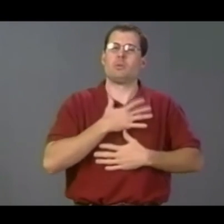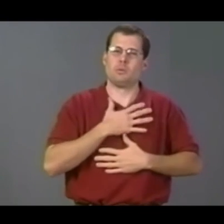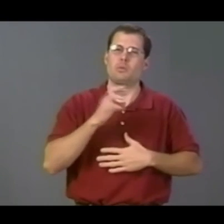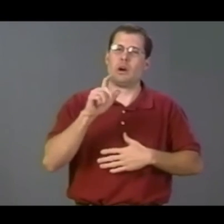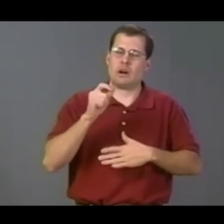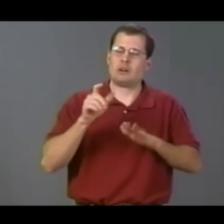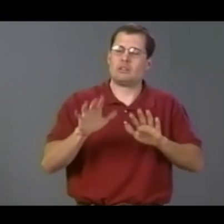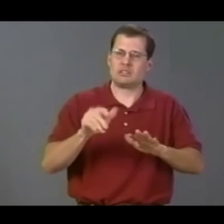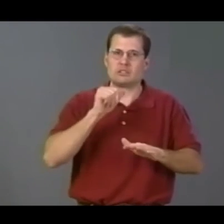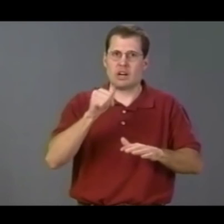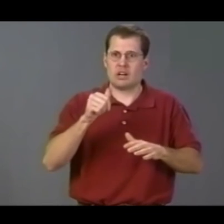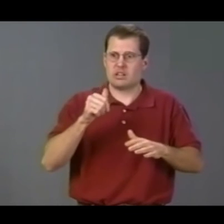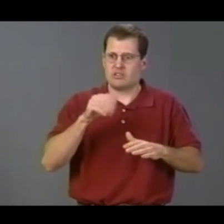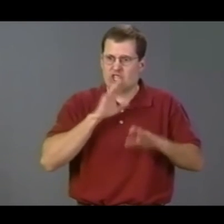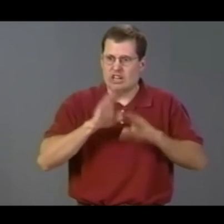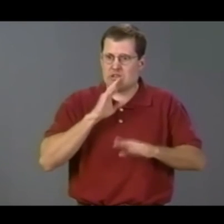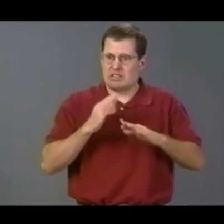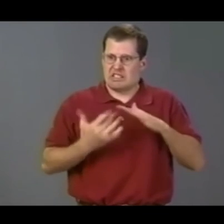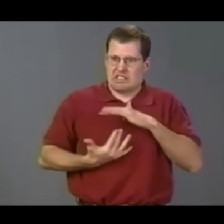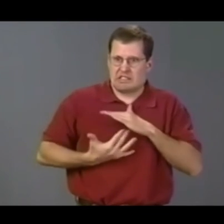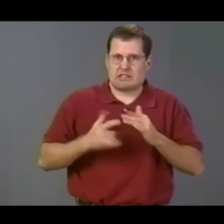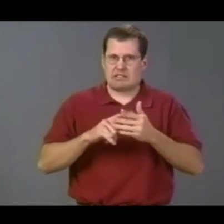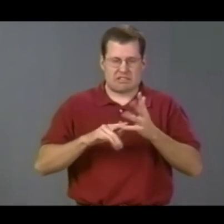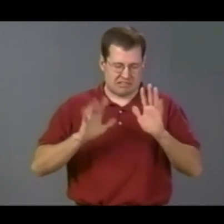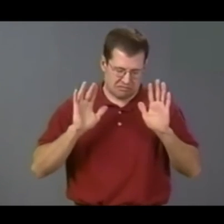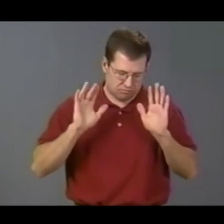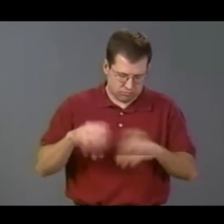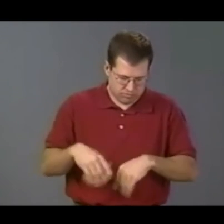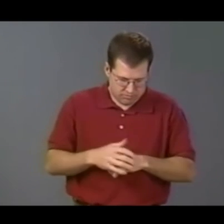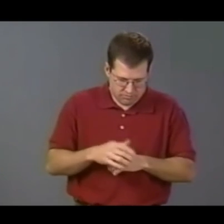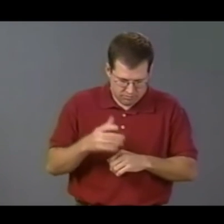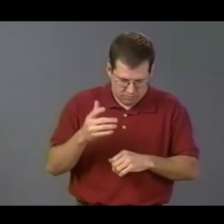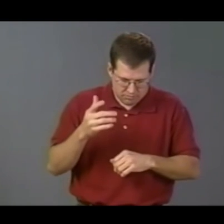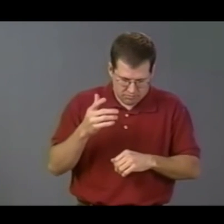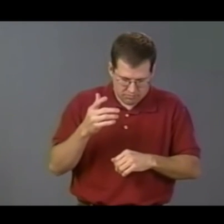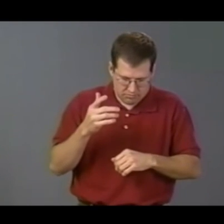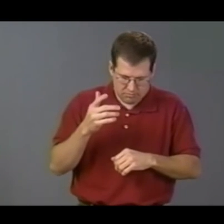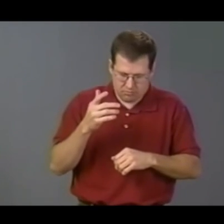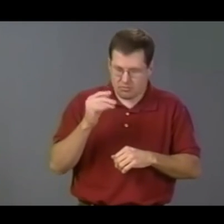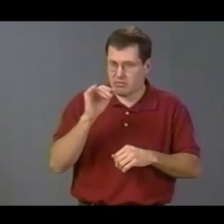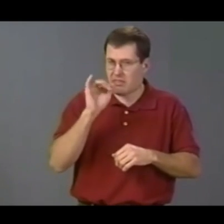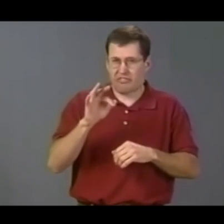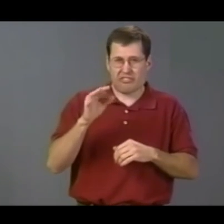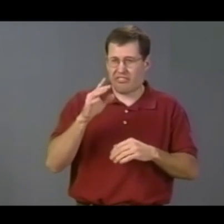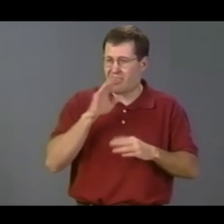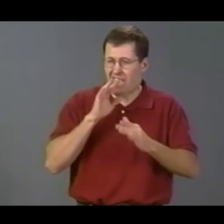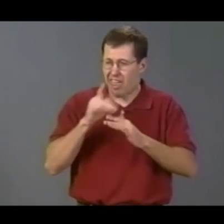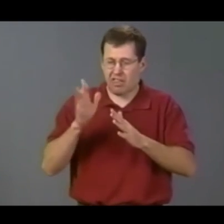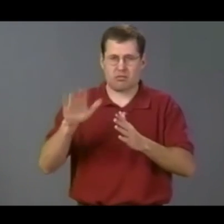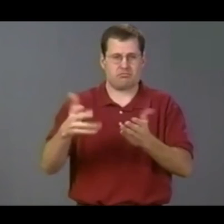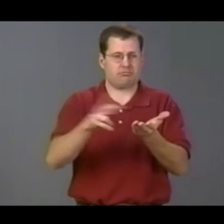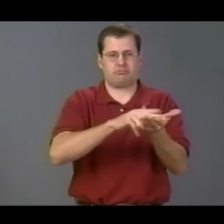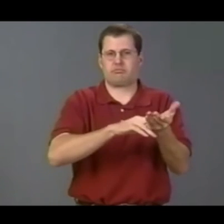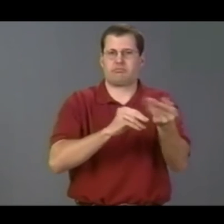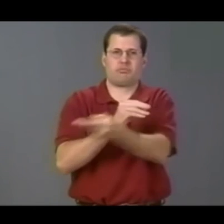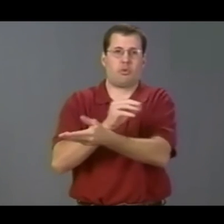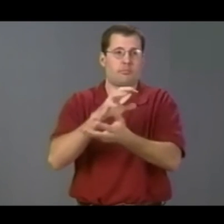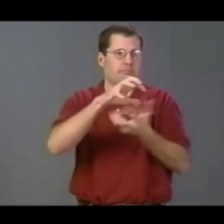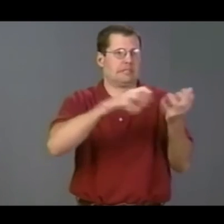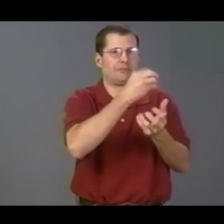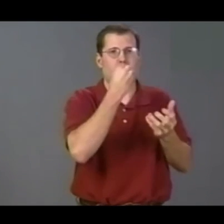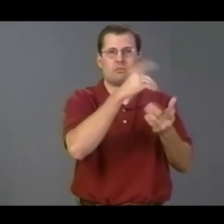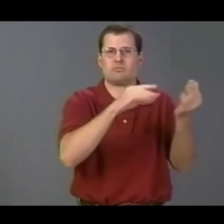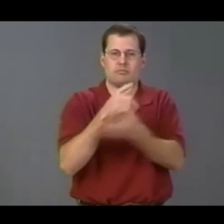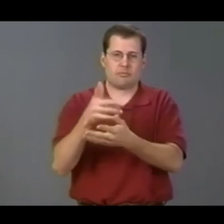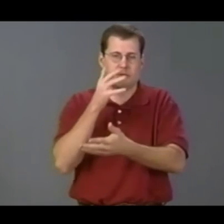And, most important of all is that you stay calm, relax, don't get frustrated, let it boil up inside.